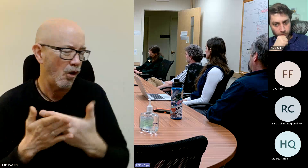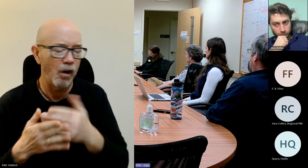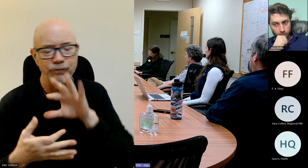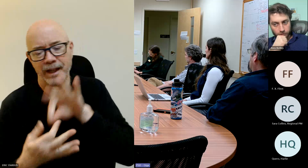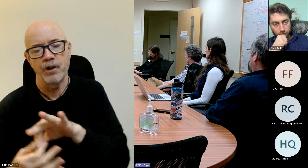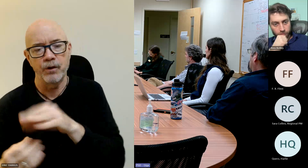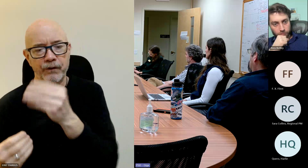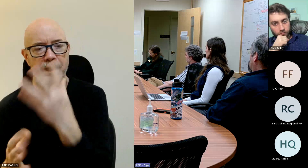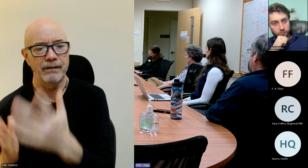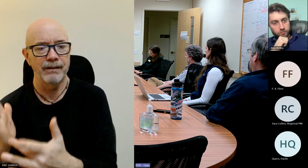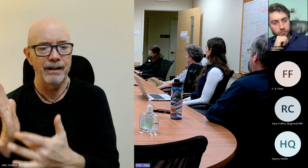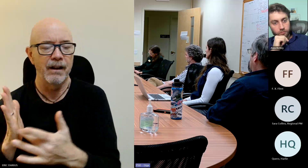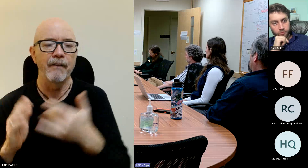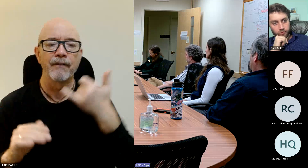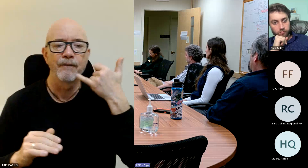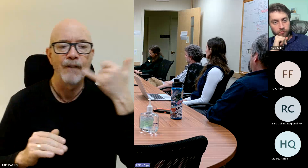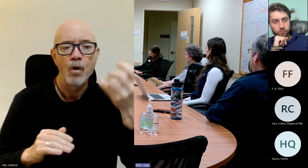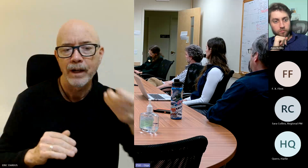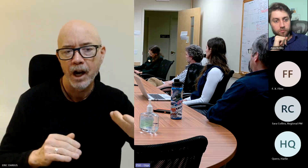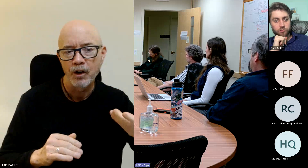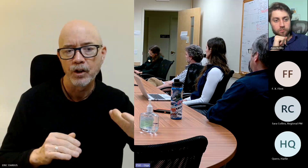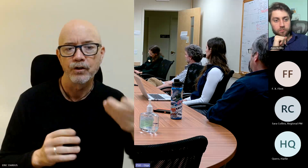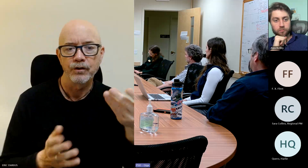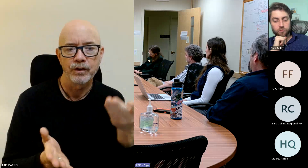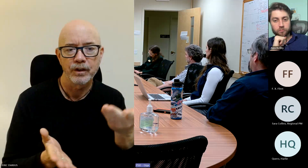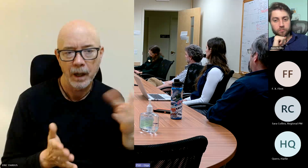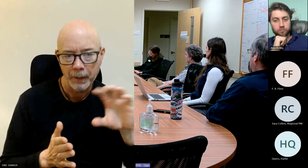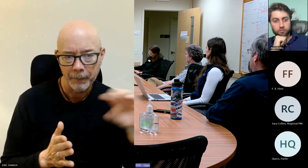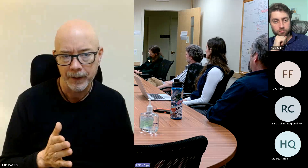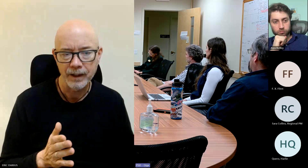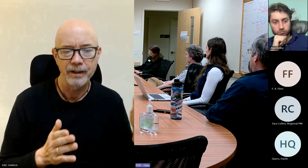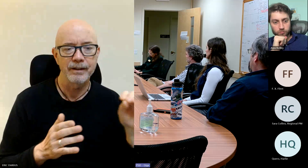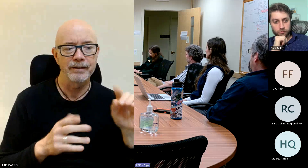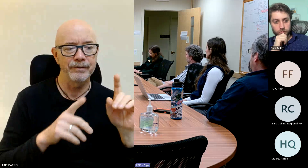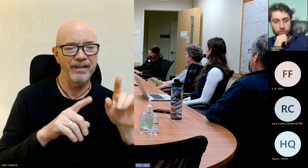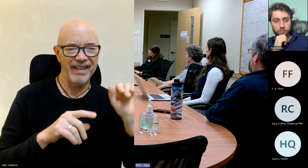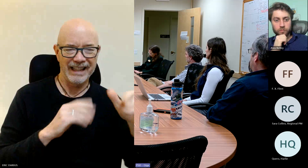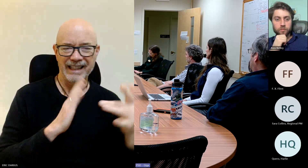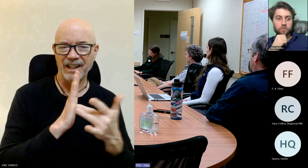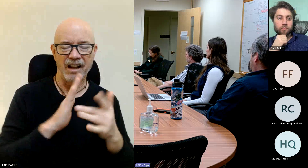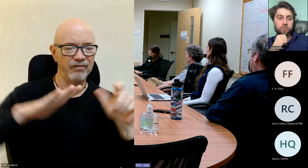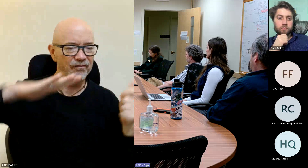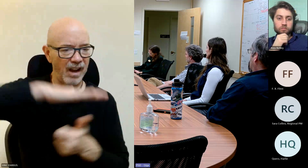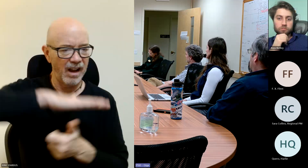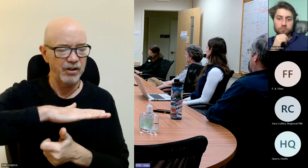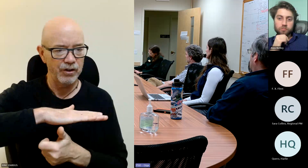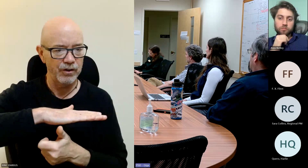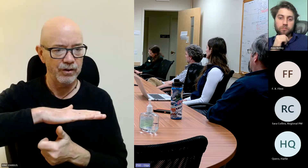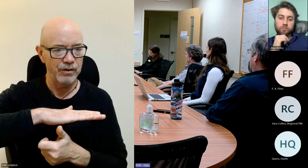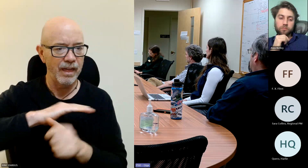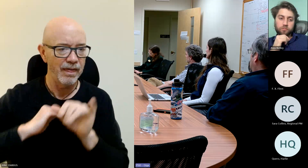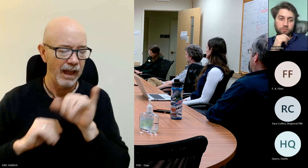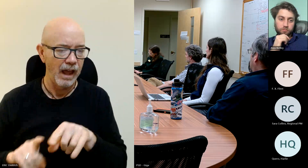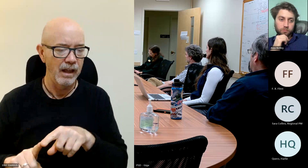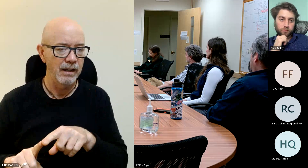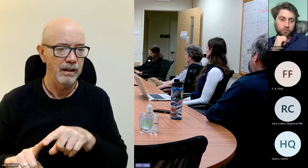phone carriers, all the broadband carriers. It's all information technology under that definition. But yet, and that's what